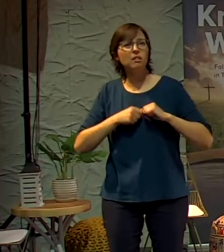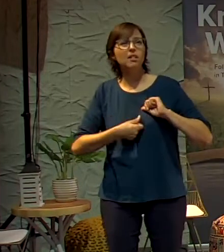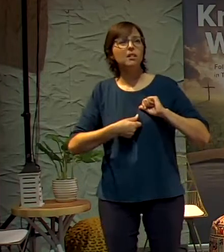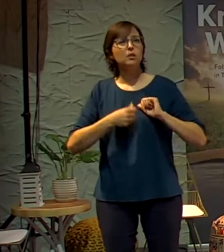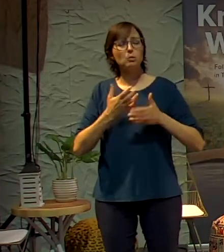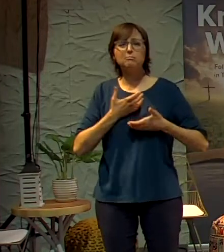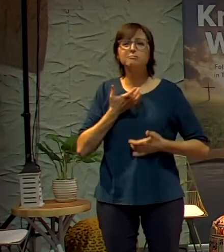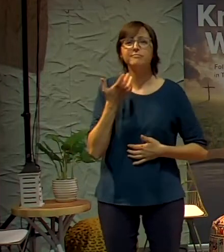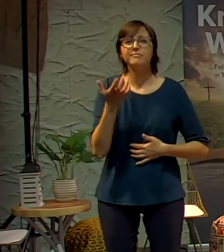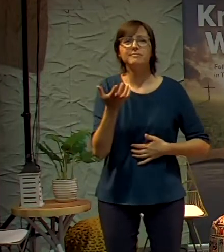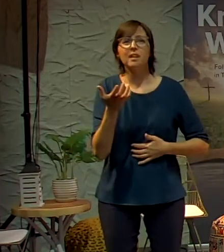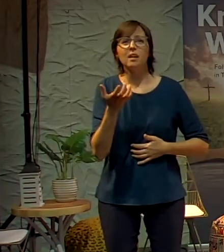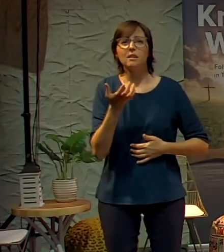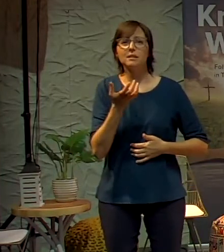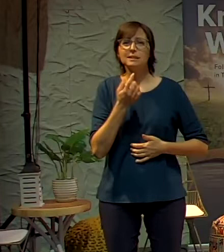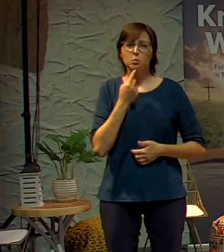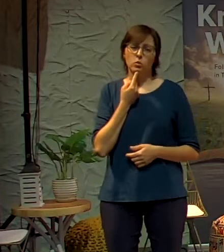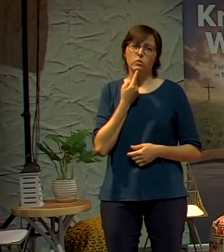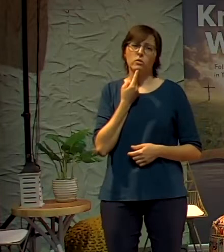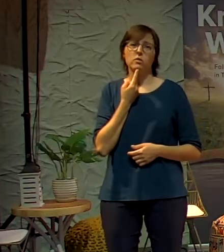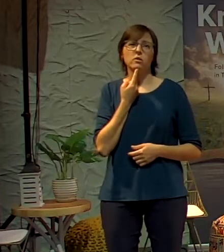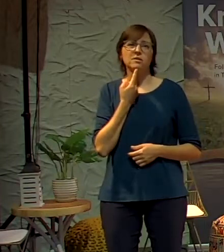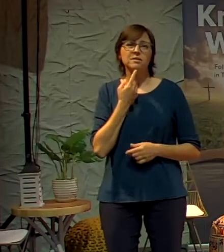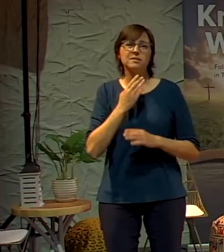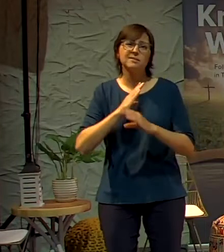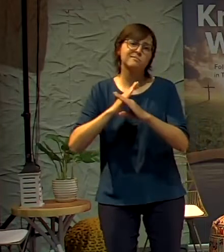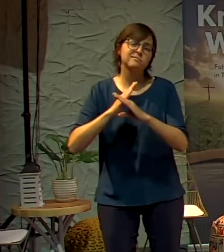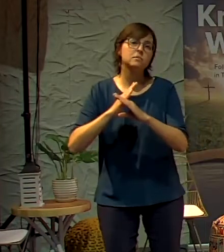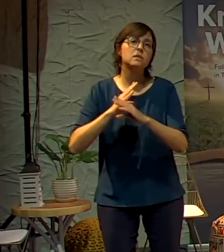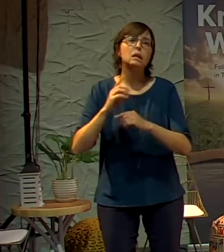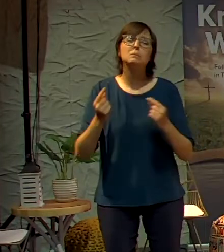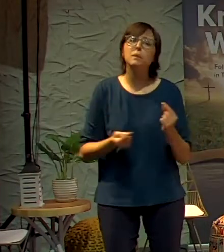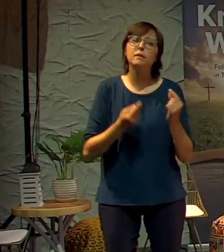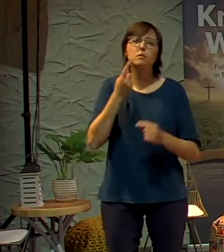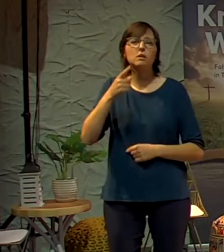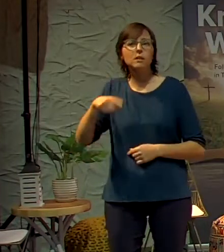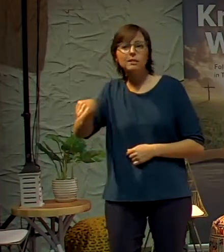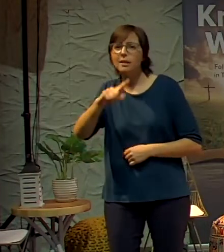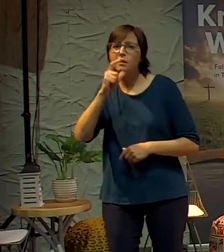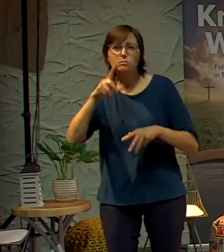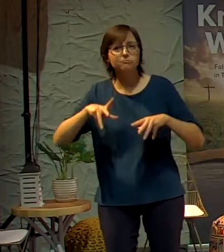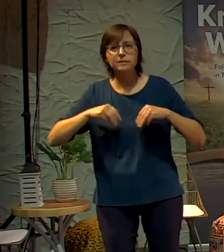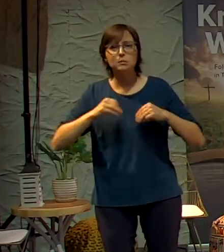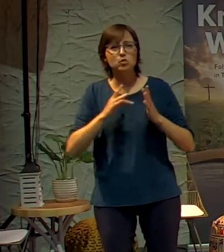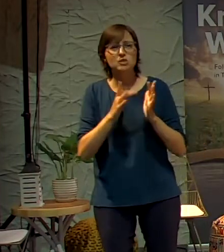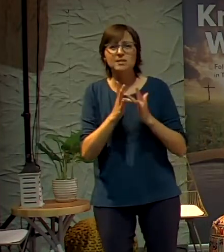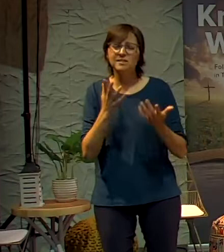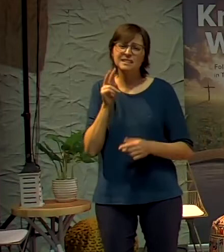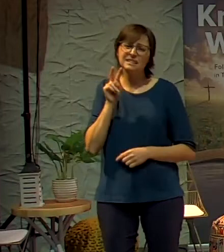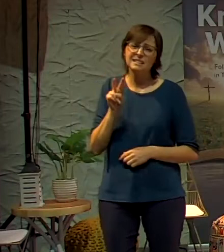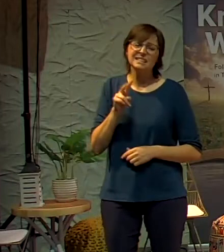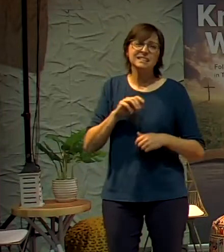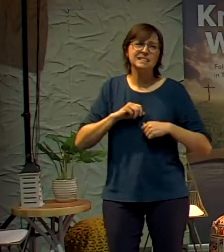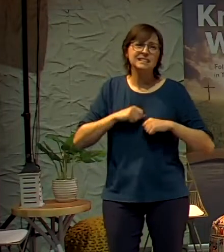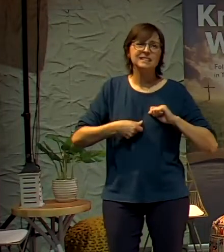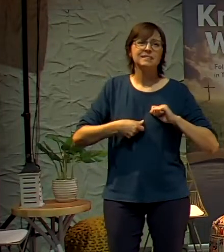heart and be disappointed. It's painful to be rejected. It's painful for people to not accept Jesus. So what we do, the choice